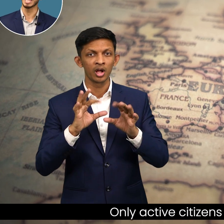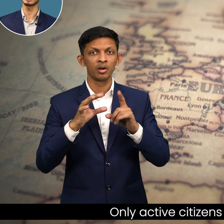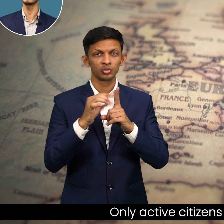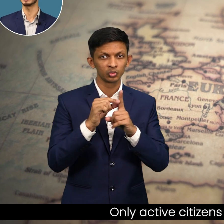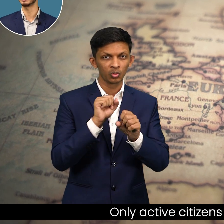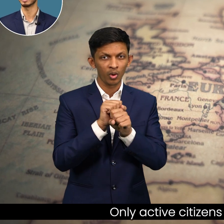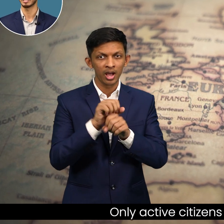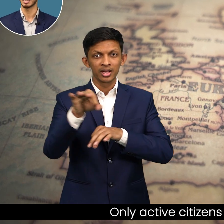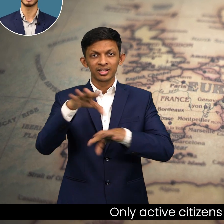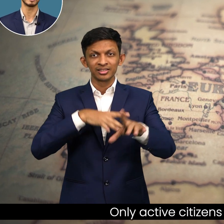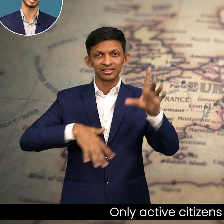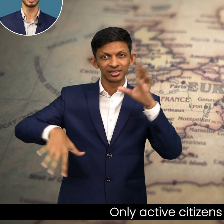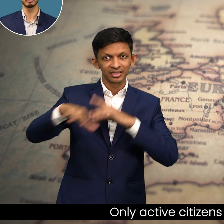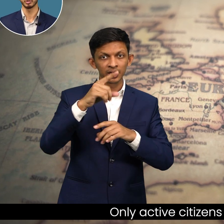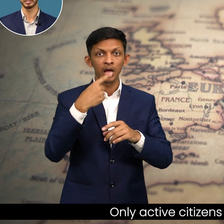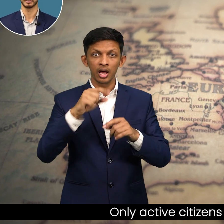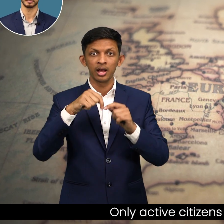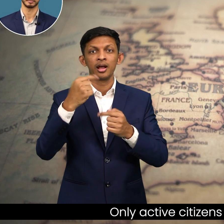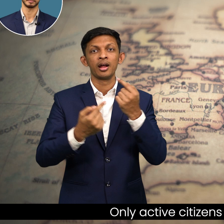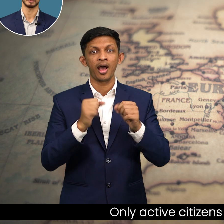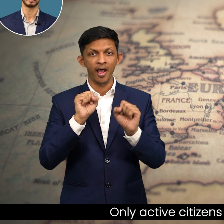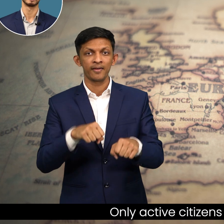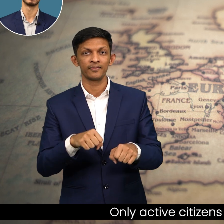Only active citizens had the right to vote.